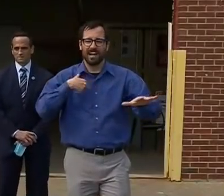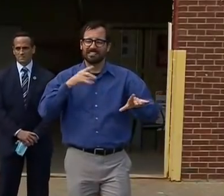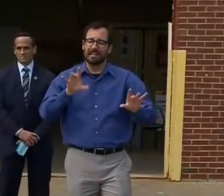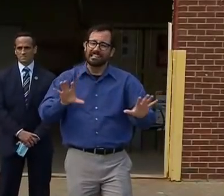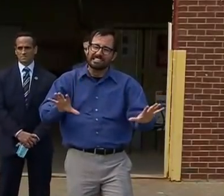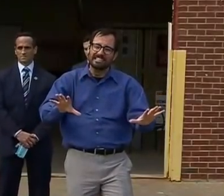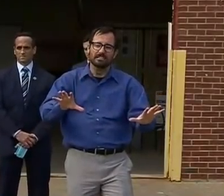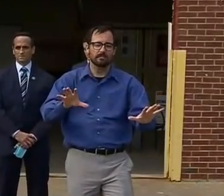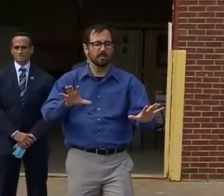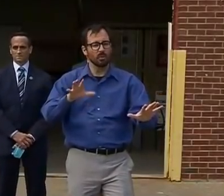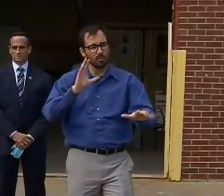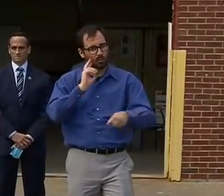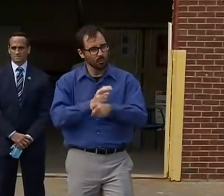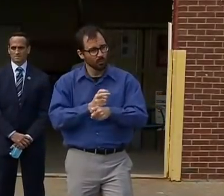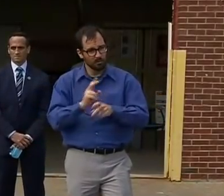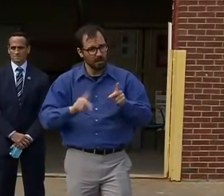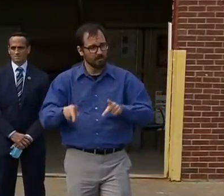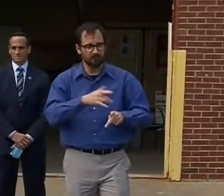to shoulder